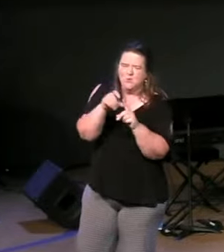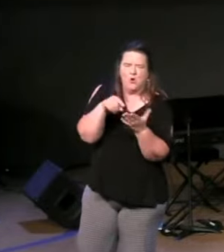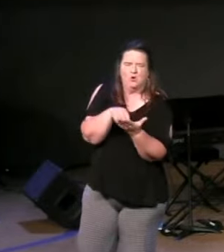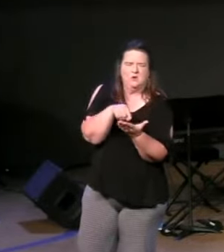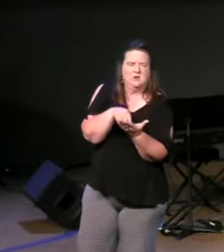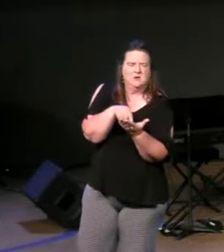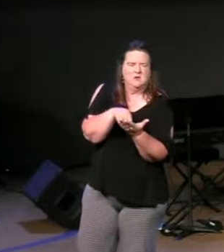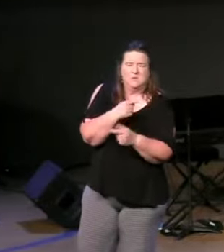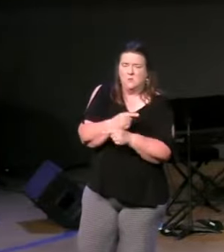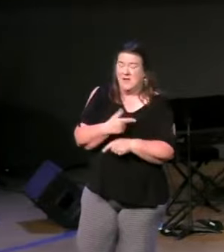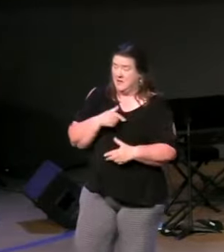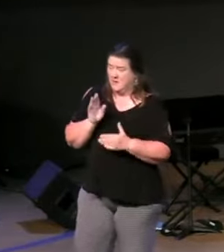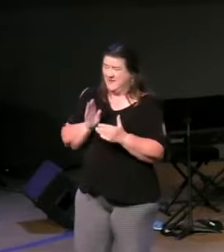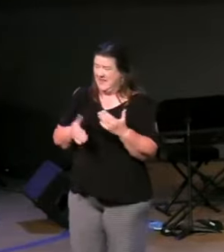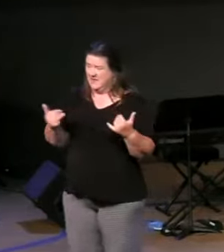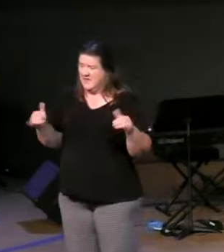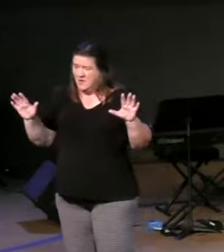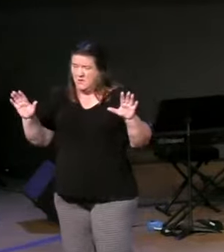Yeah, I'll end with this.